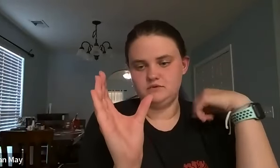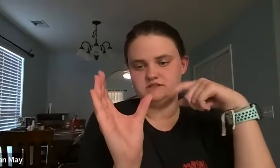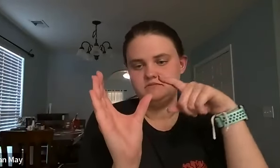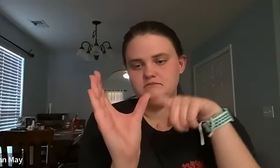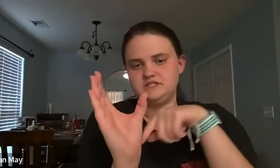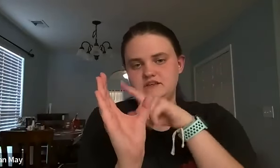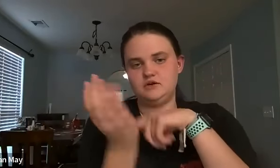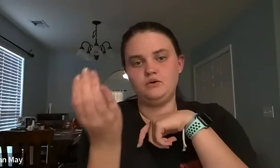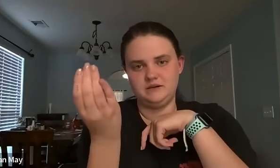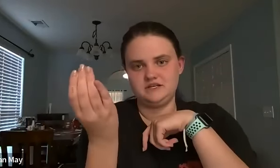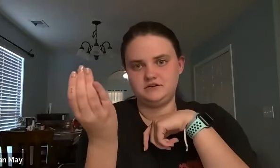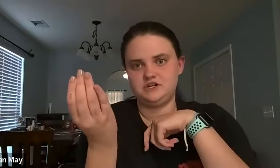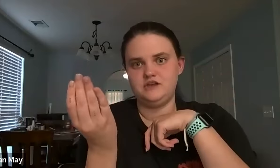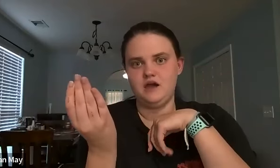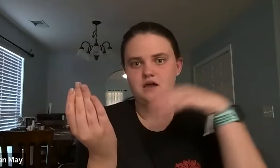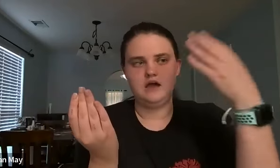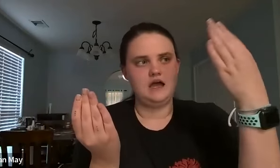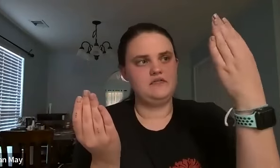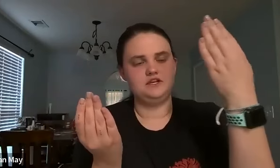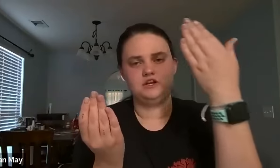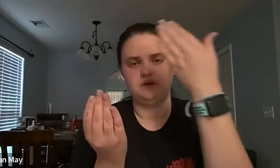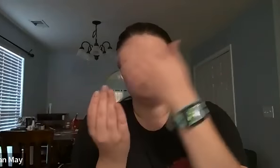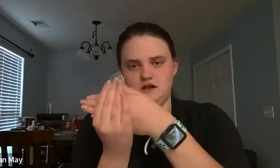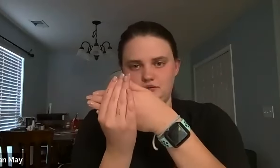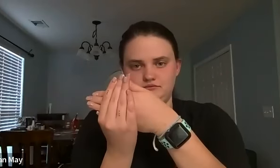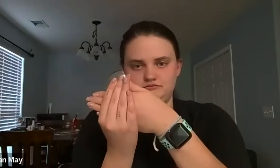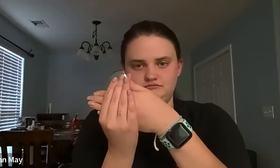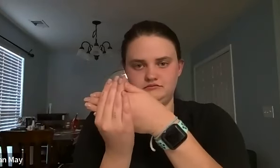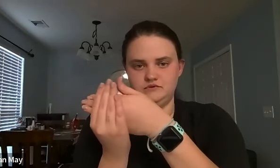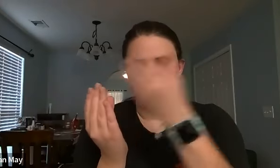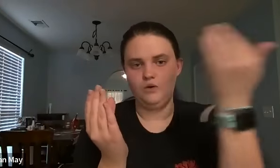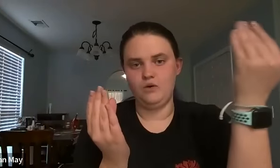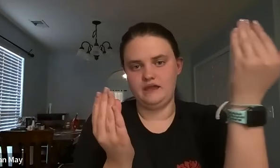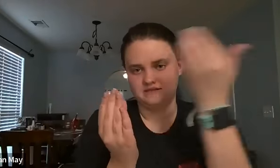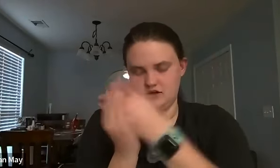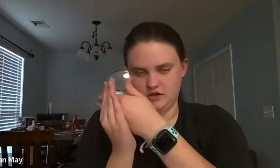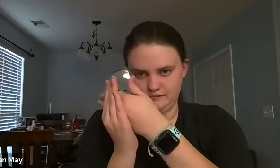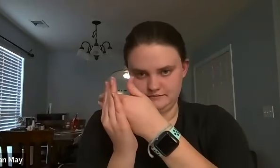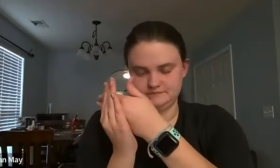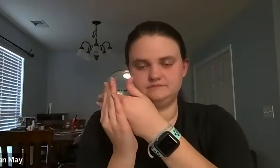almost pretend like you're holding up a taco shell. Yeah. And then you're going to go taco. The whole hand, taco.